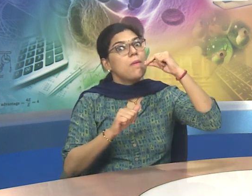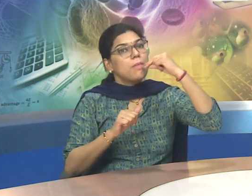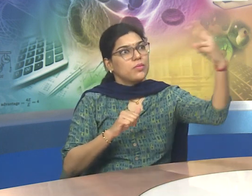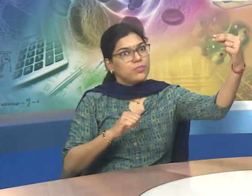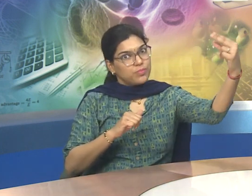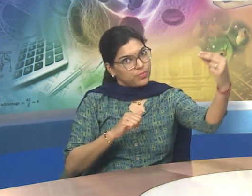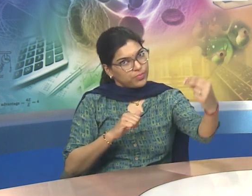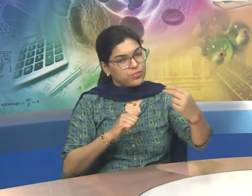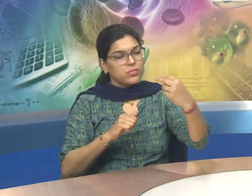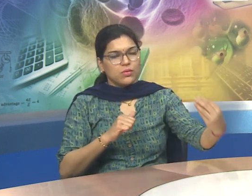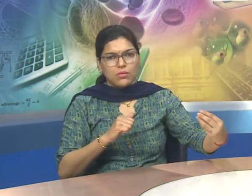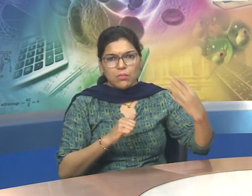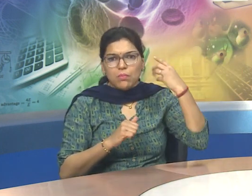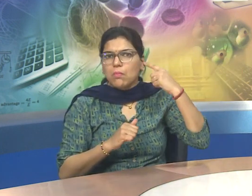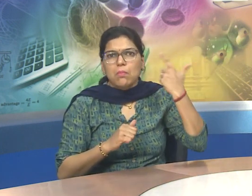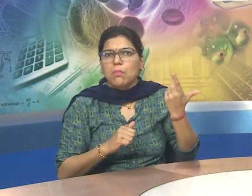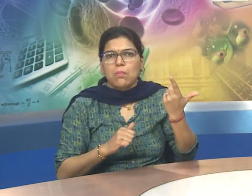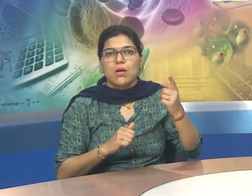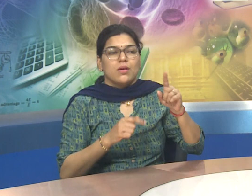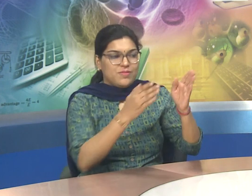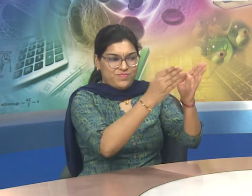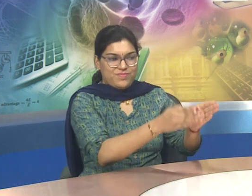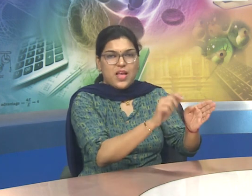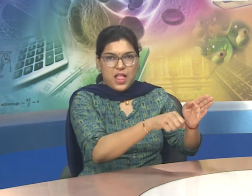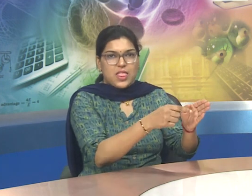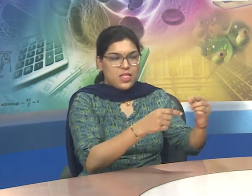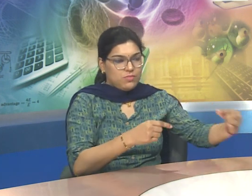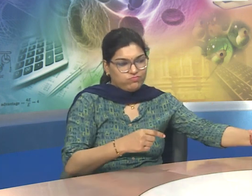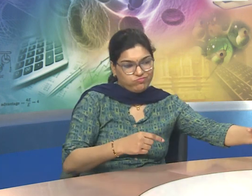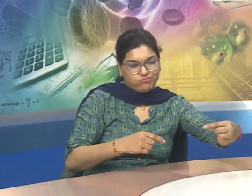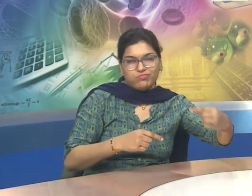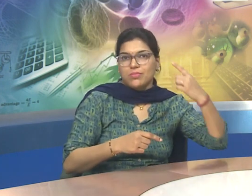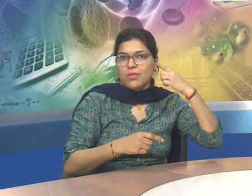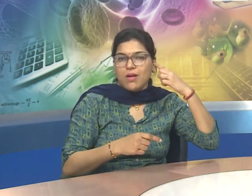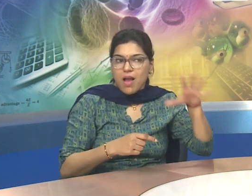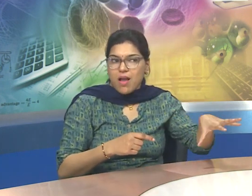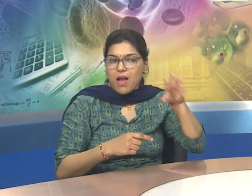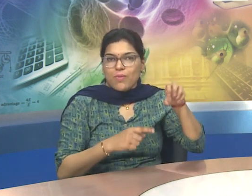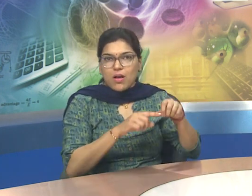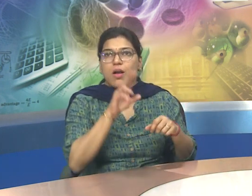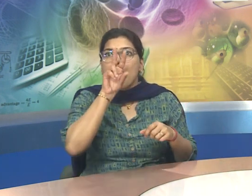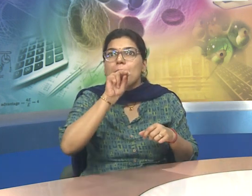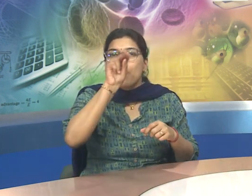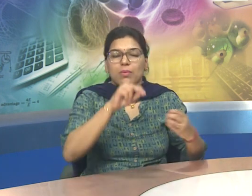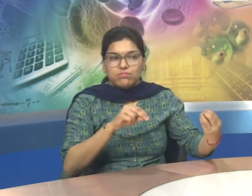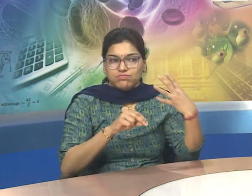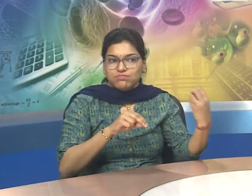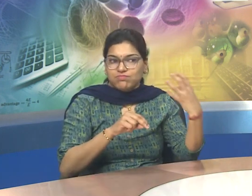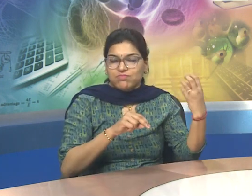need to receive some messages, so speaker wire, when it is attached to the system,